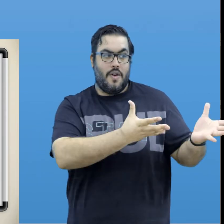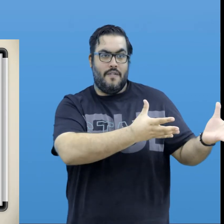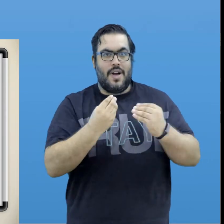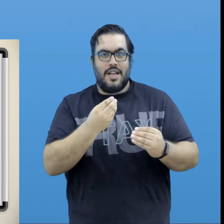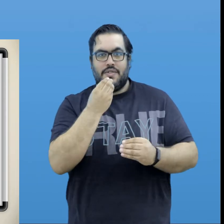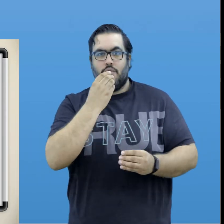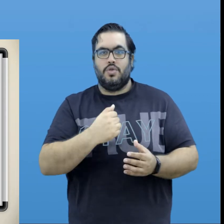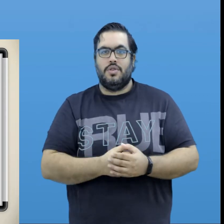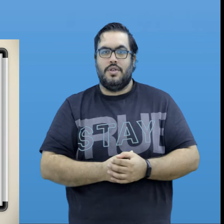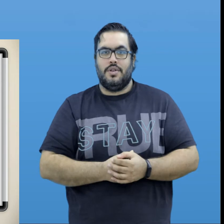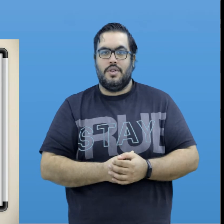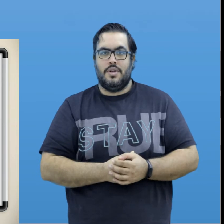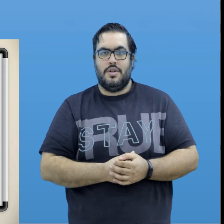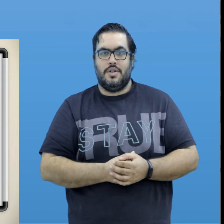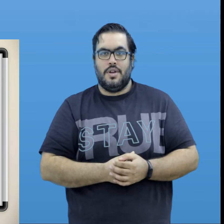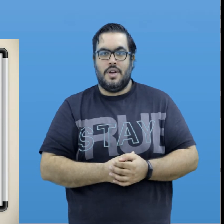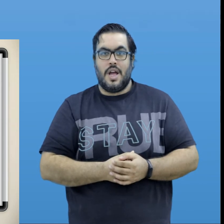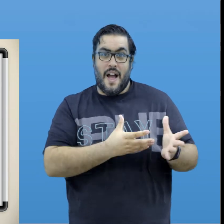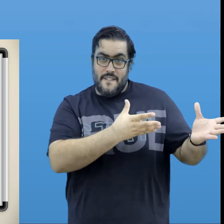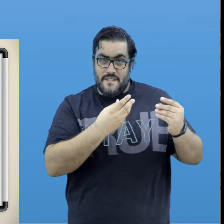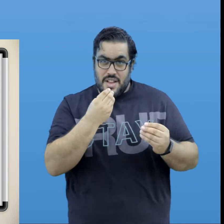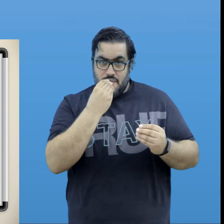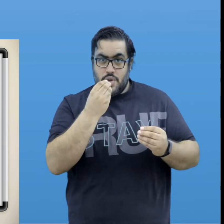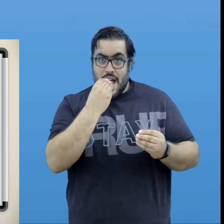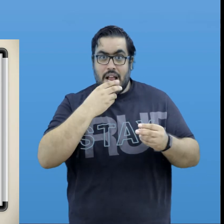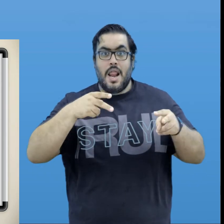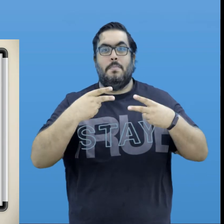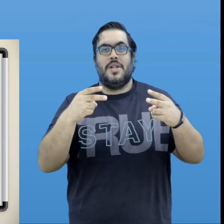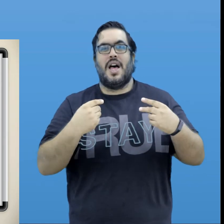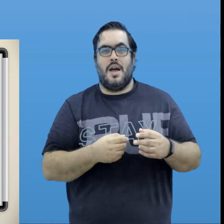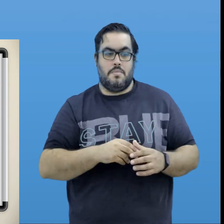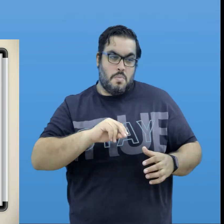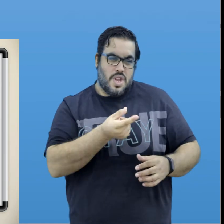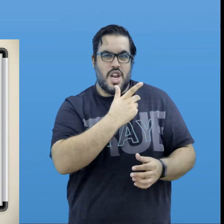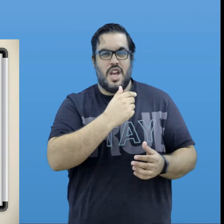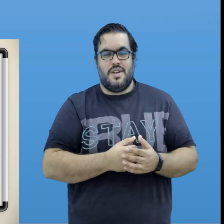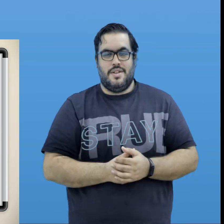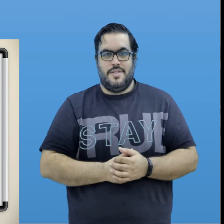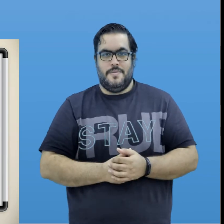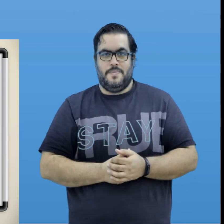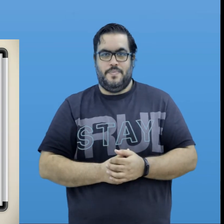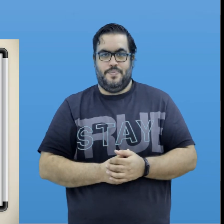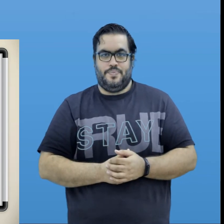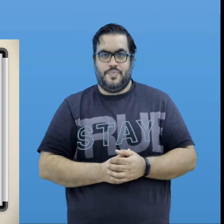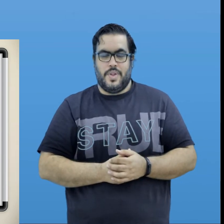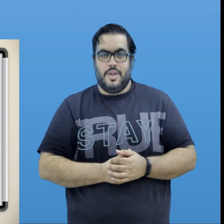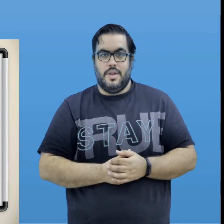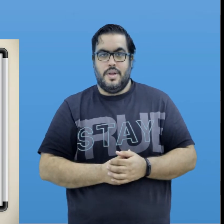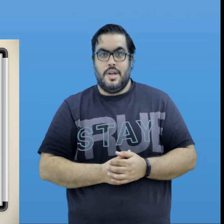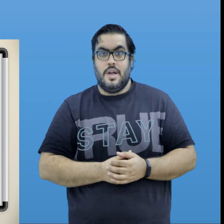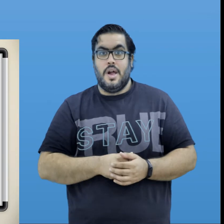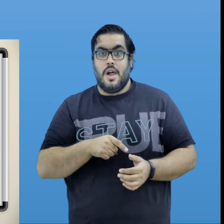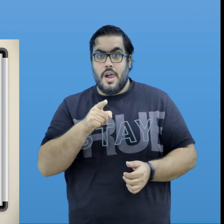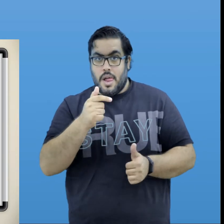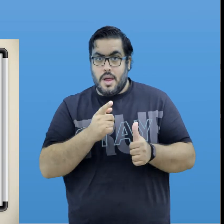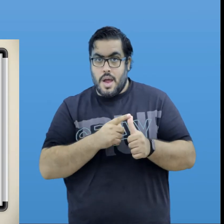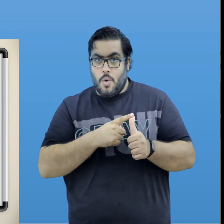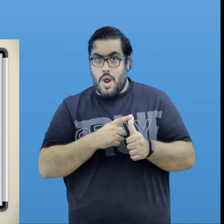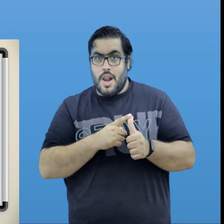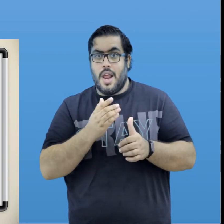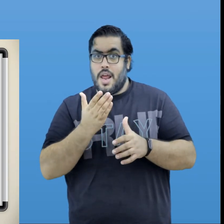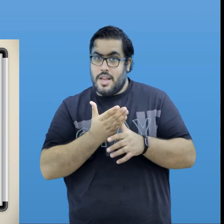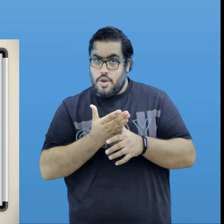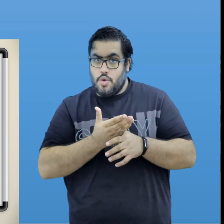quick into faster. This is how your summary should look like. In paragraph format, 4